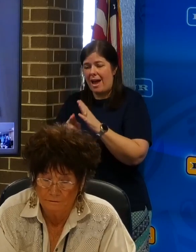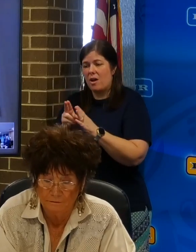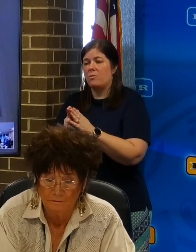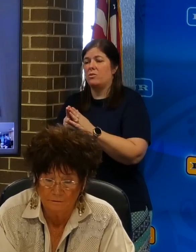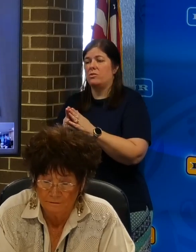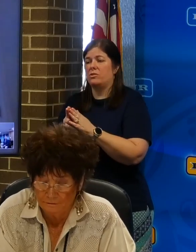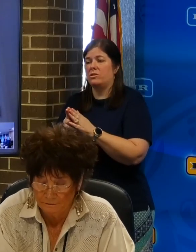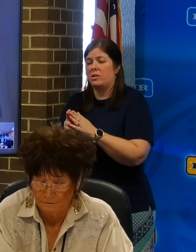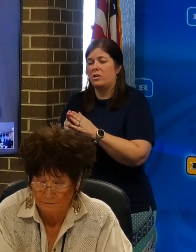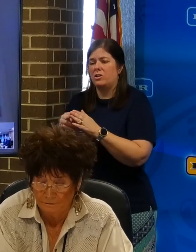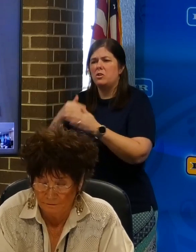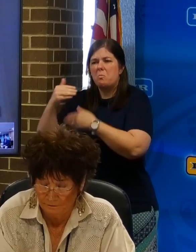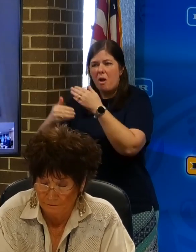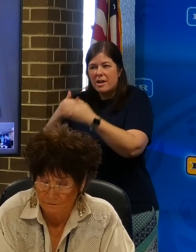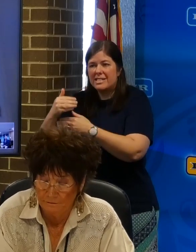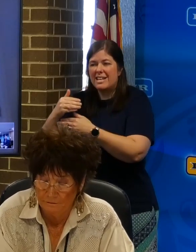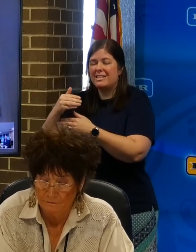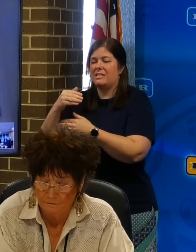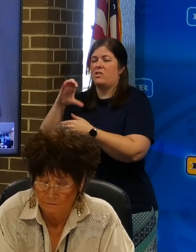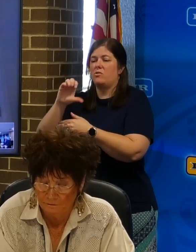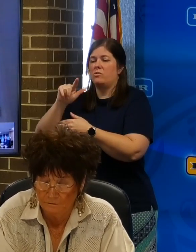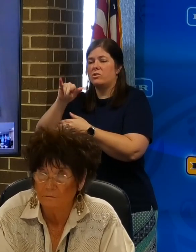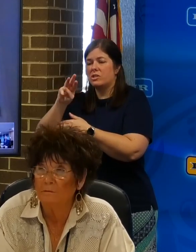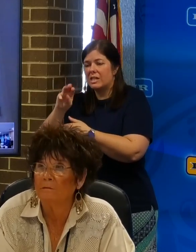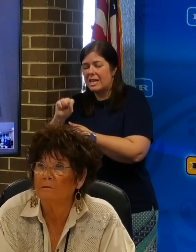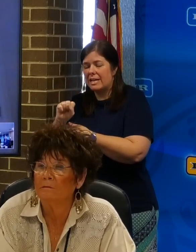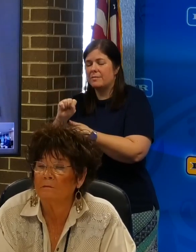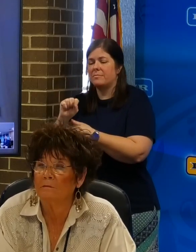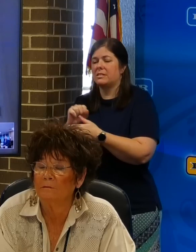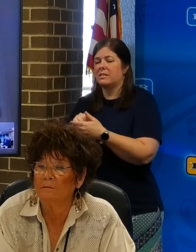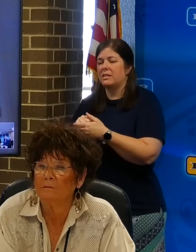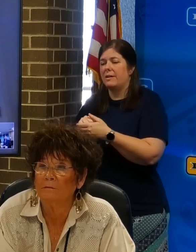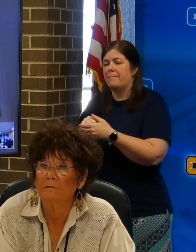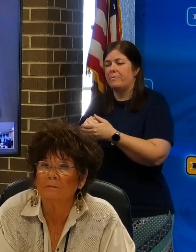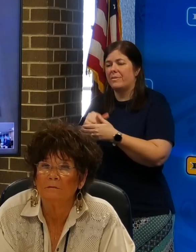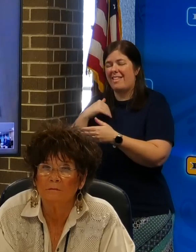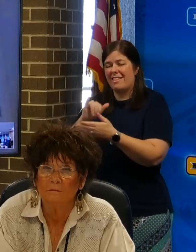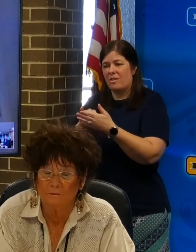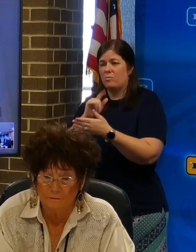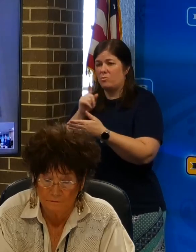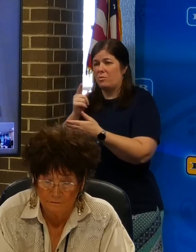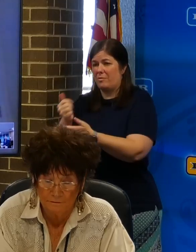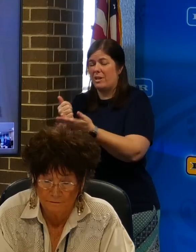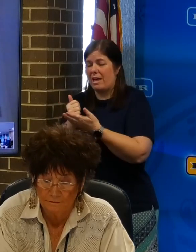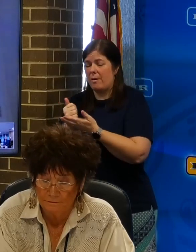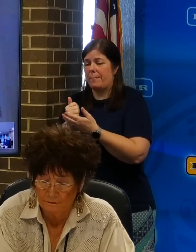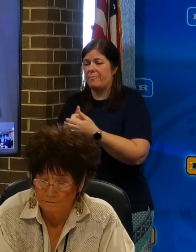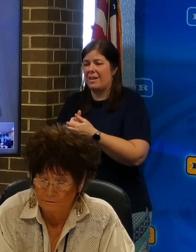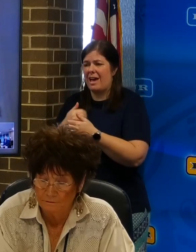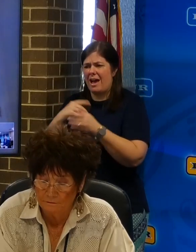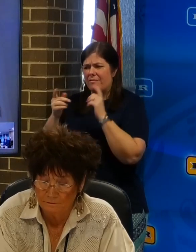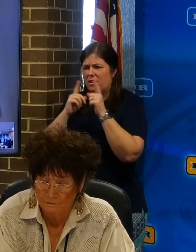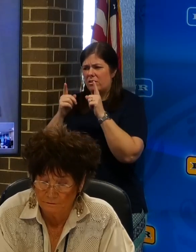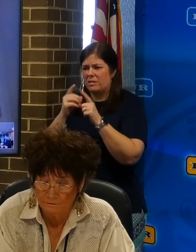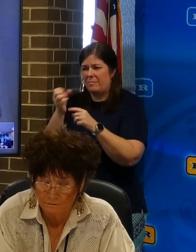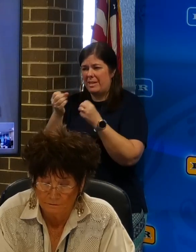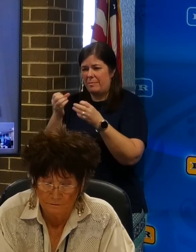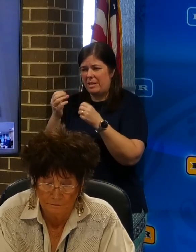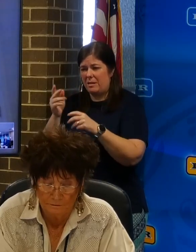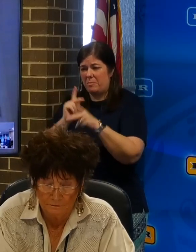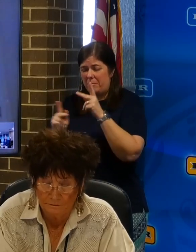I'm hopeful that some of the improvements that we've done over the last 4 weeks, that should help. I've talked to a lot of my colleagues